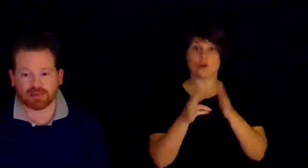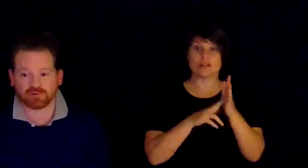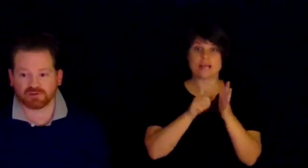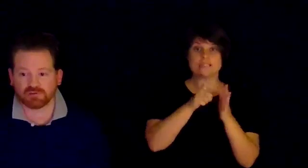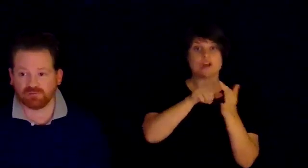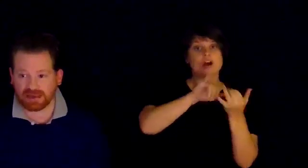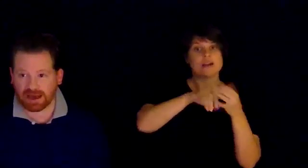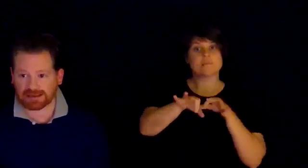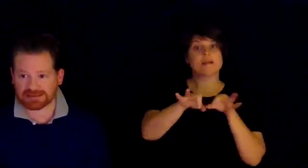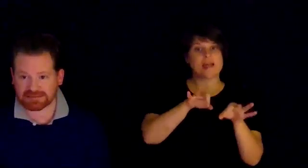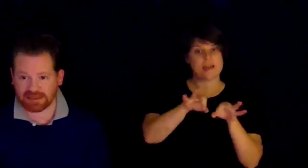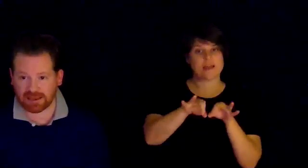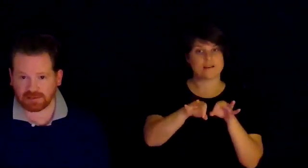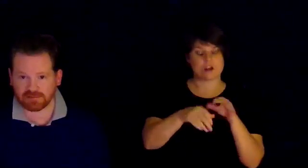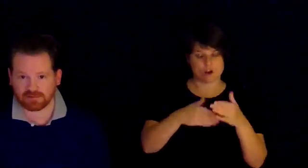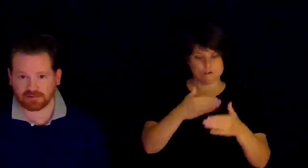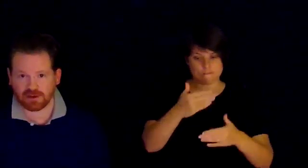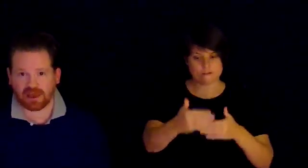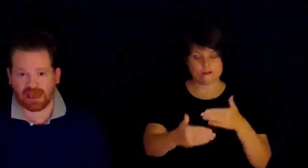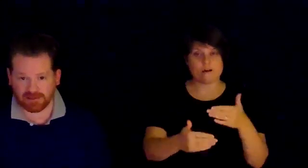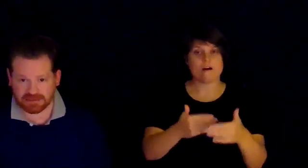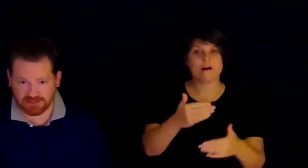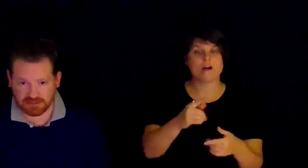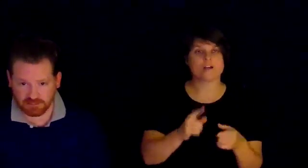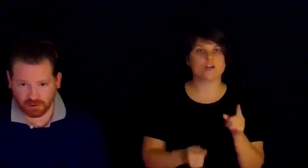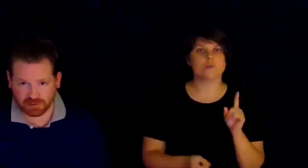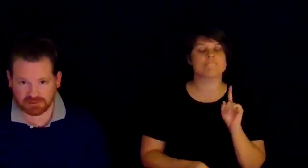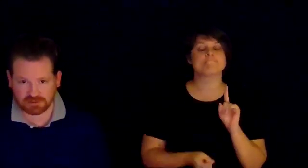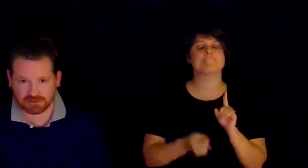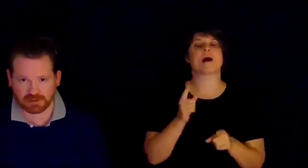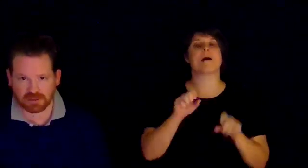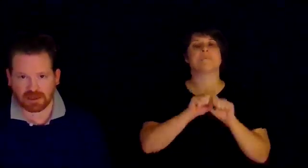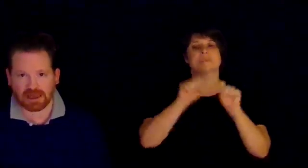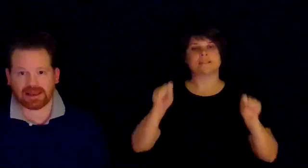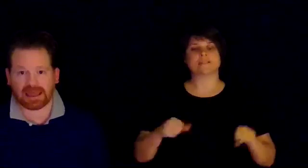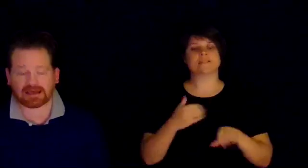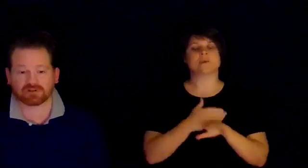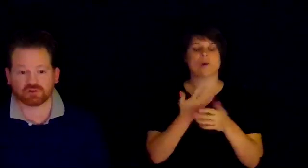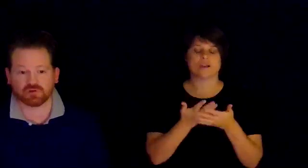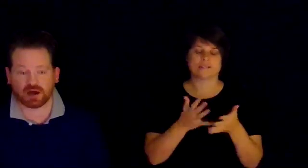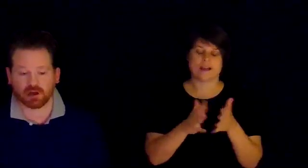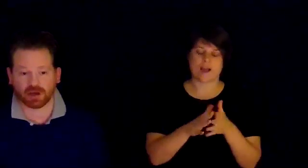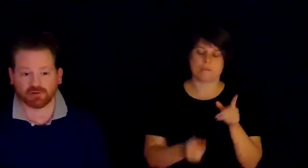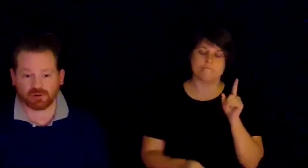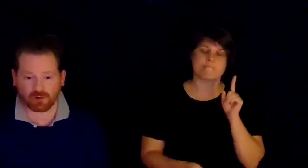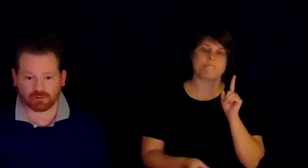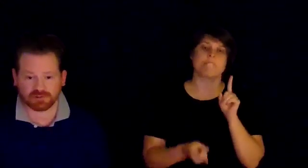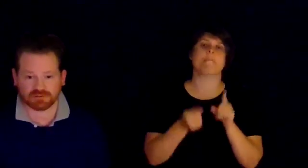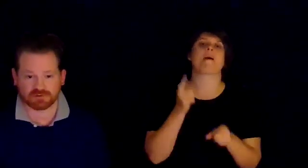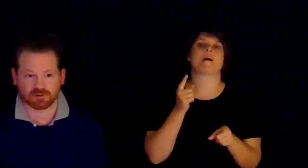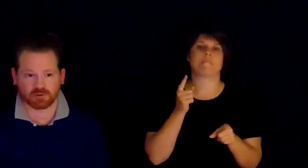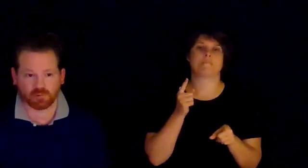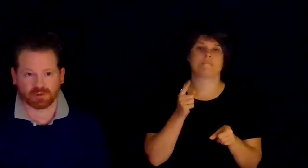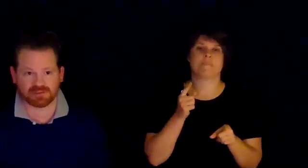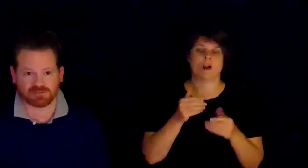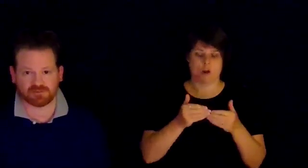to enable you to better understand how the system works and how to align your